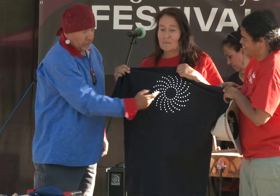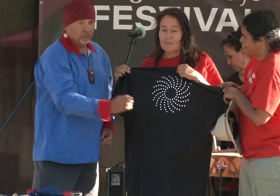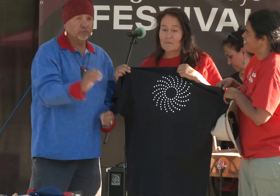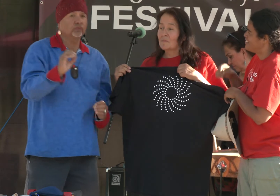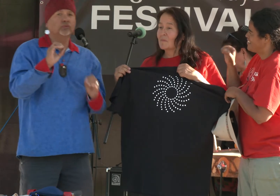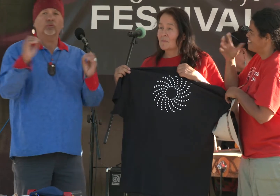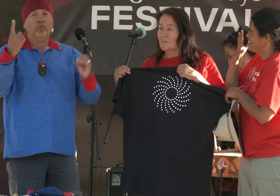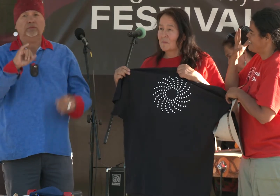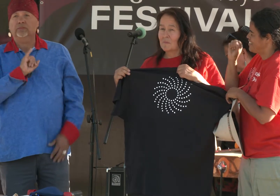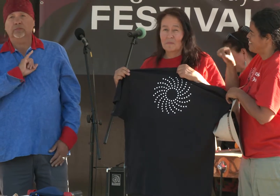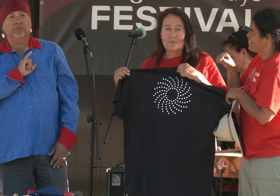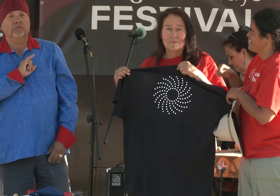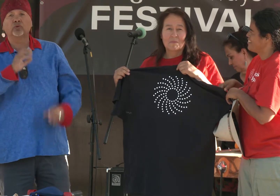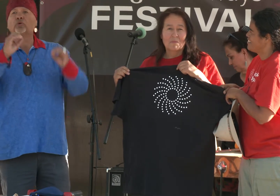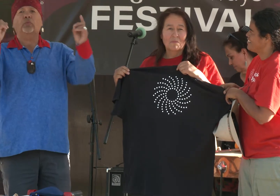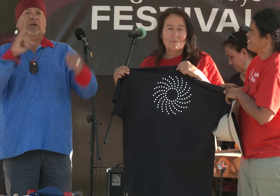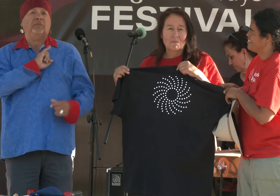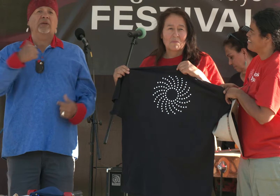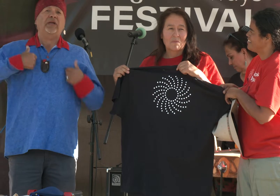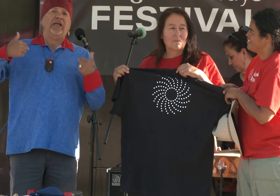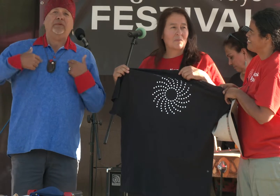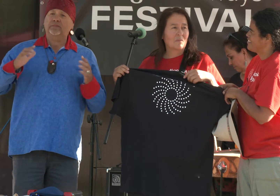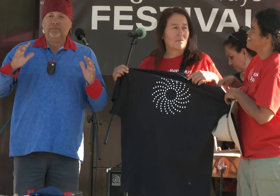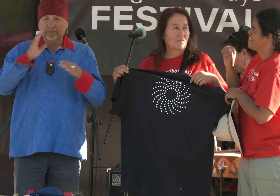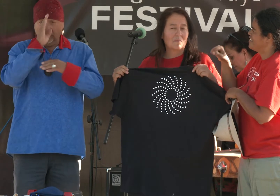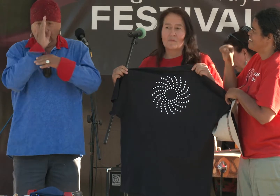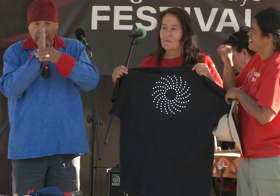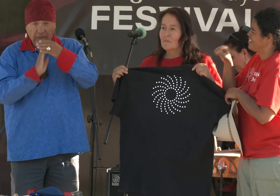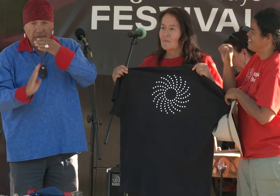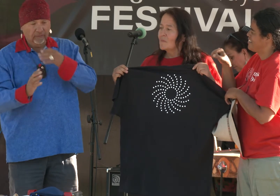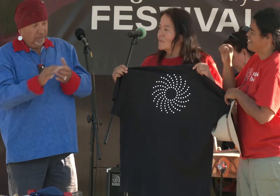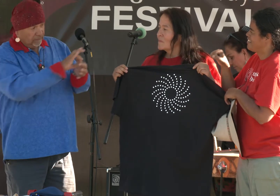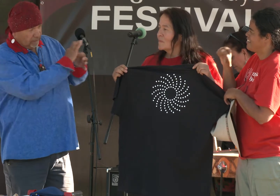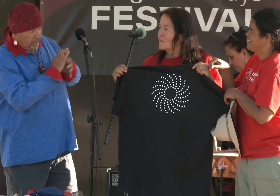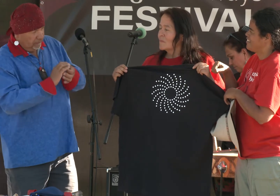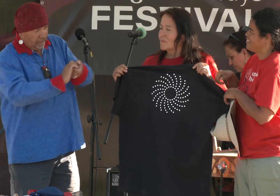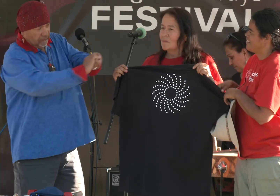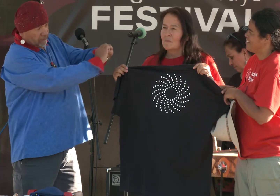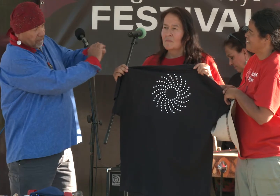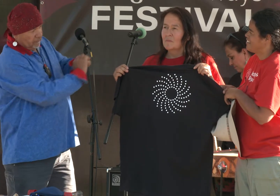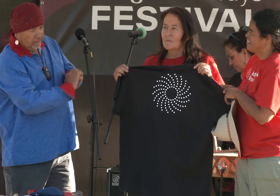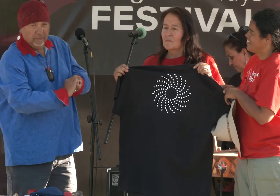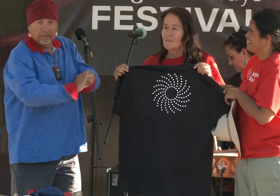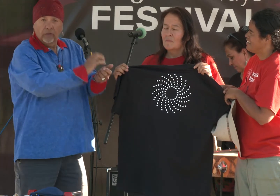there is no i here there is focus on the self we come with humility